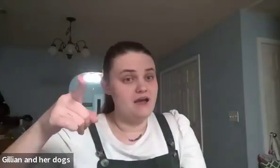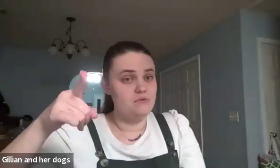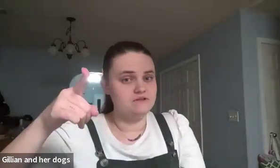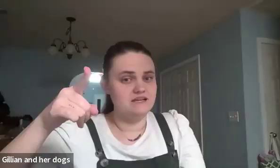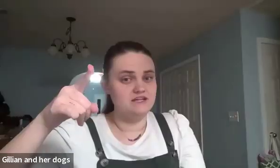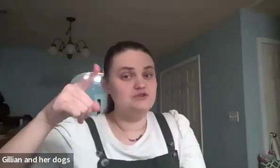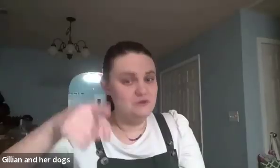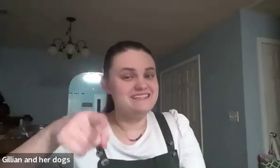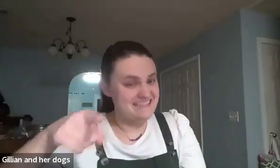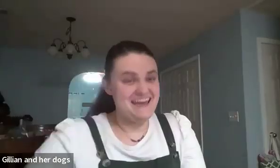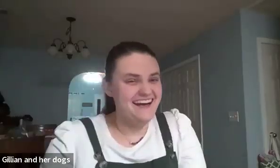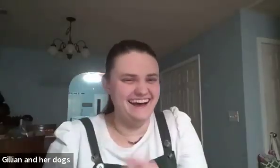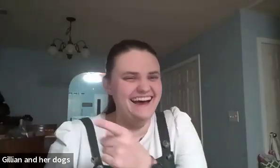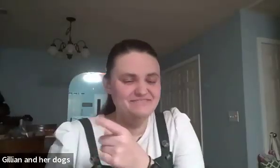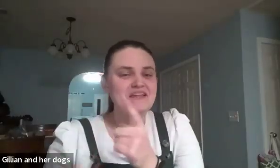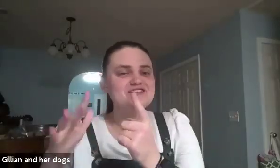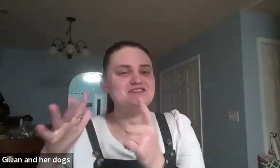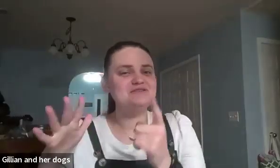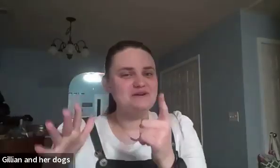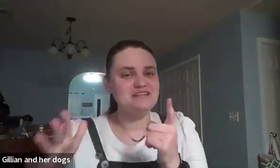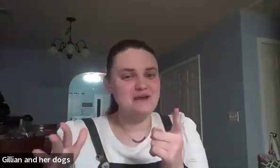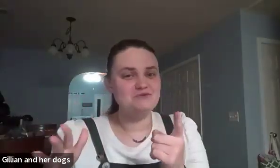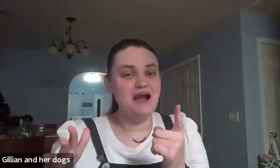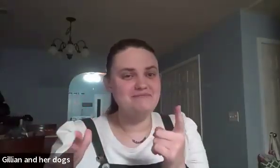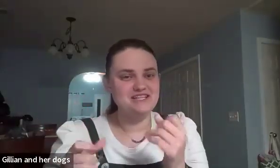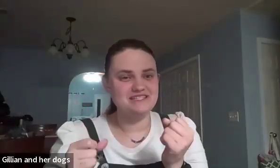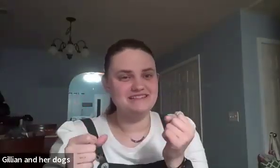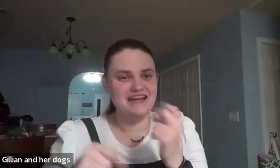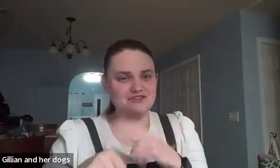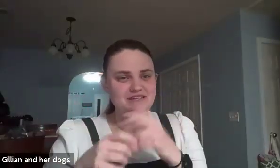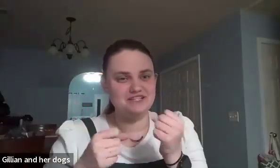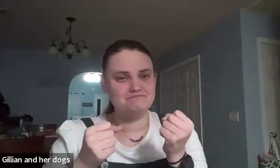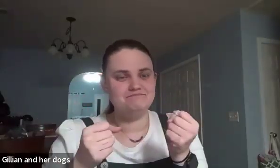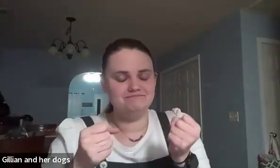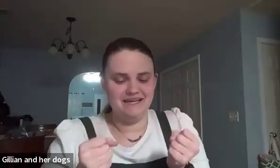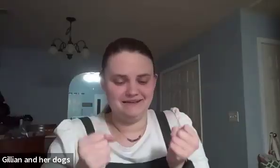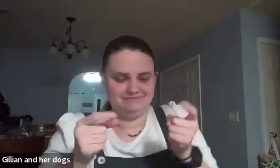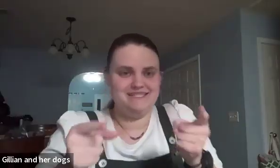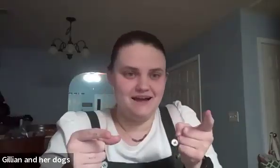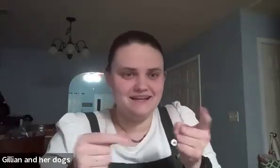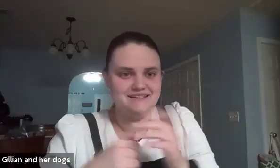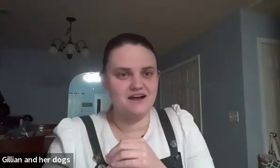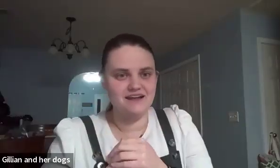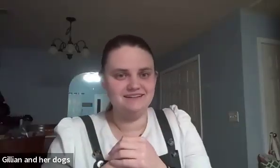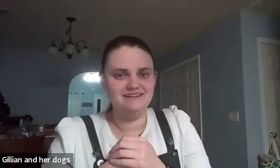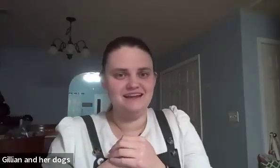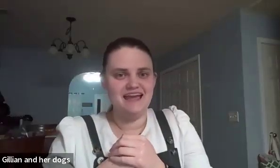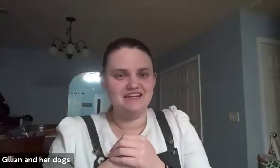That I will say. You will see, yeah. So there are times where I may just naturally just like sign a sign, and